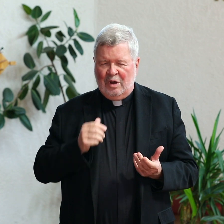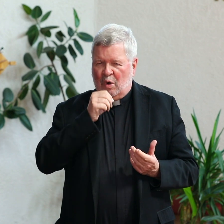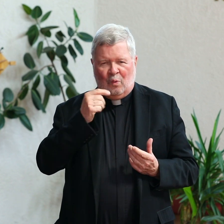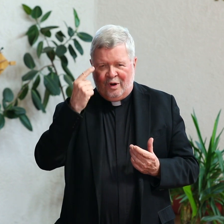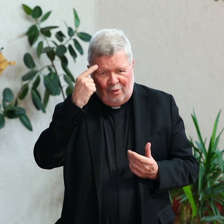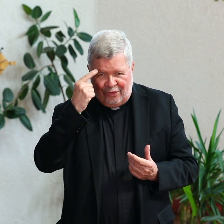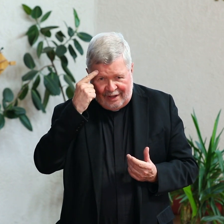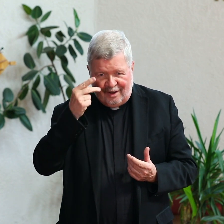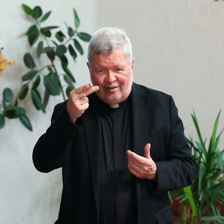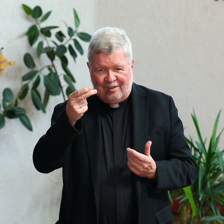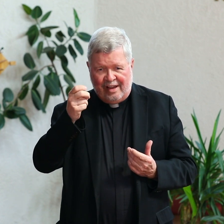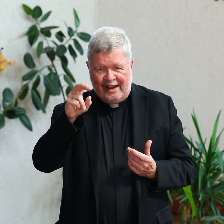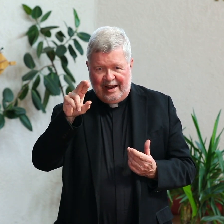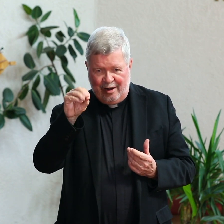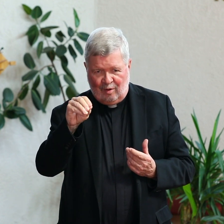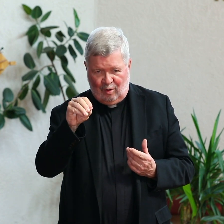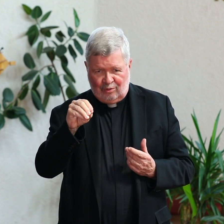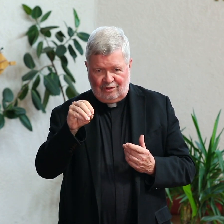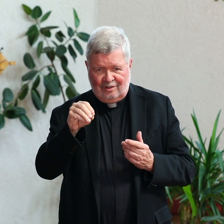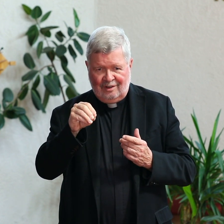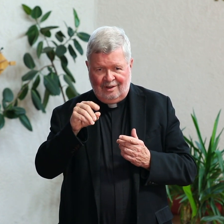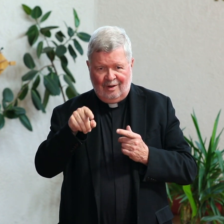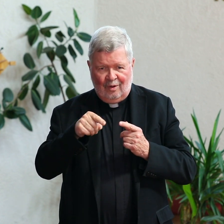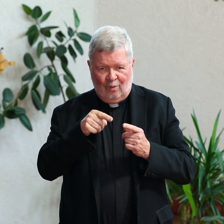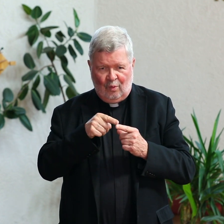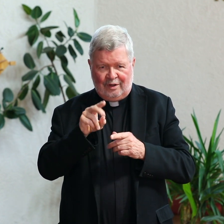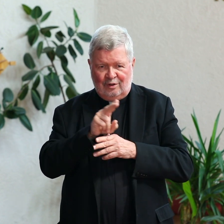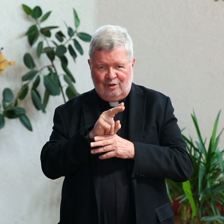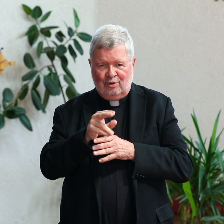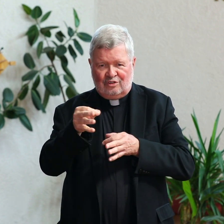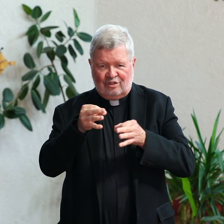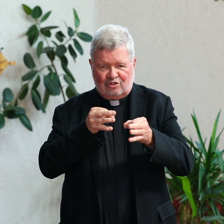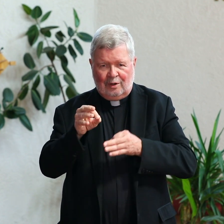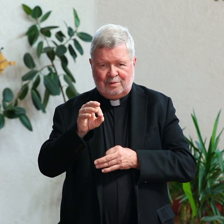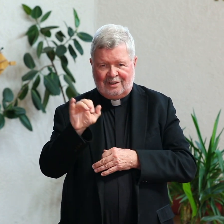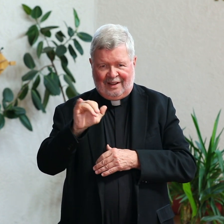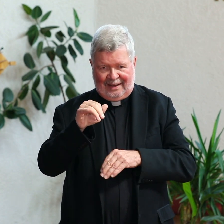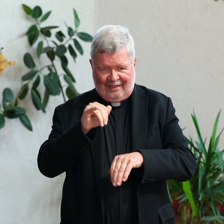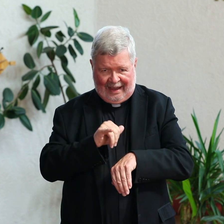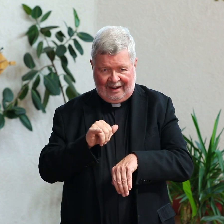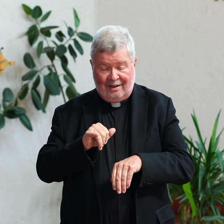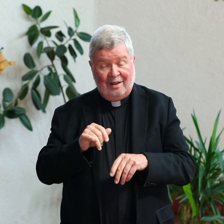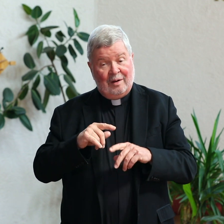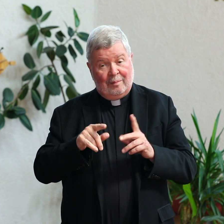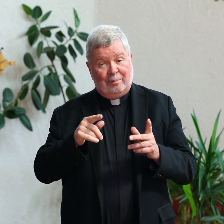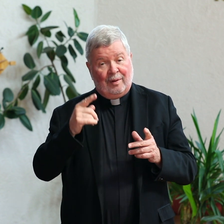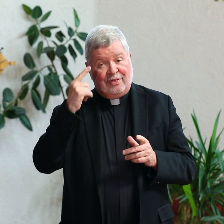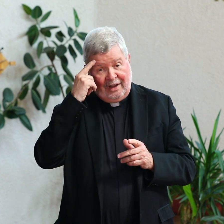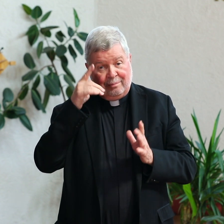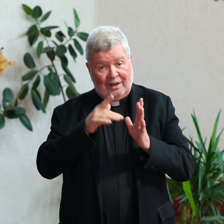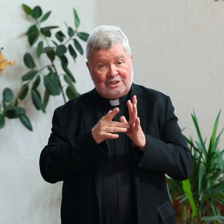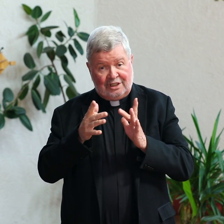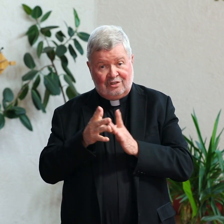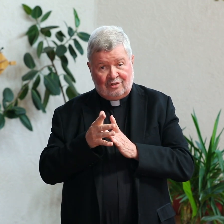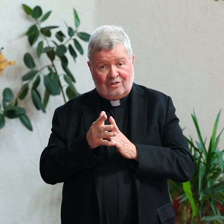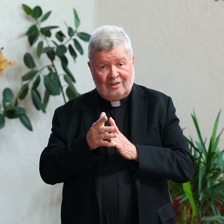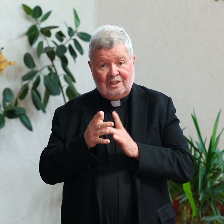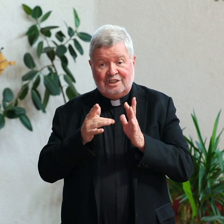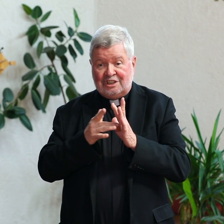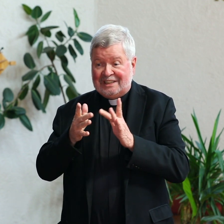We don't think of heroes when you use a description like that, but think about Jesus.